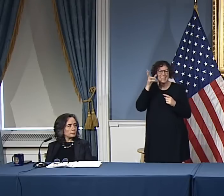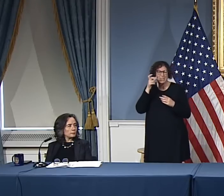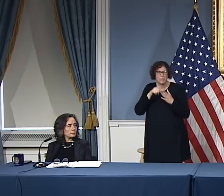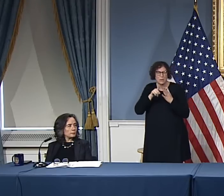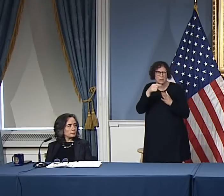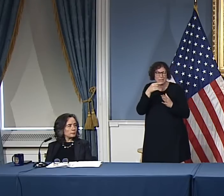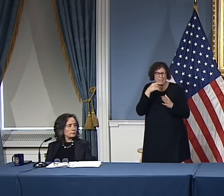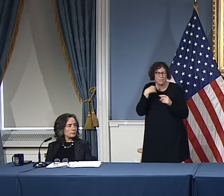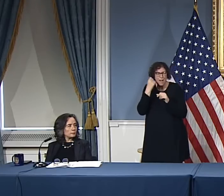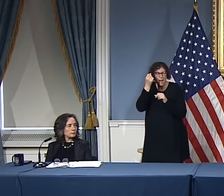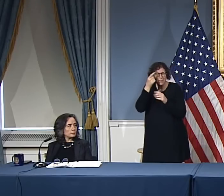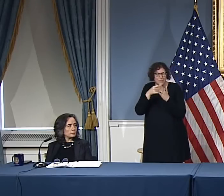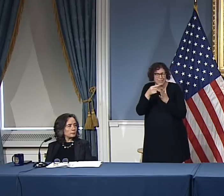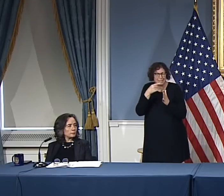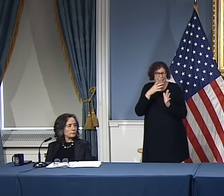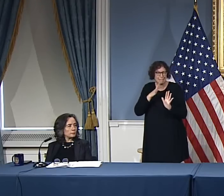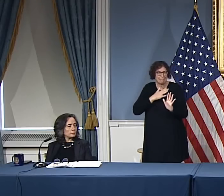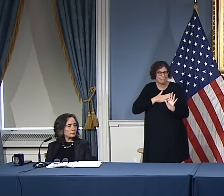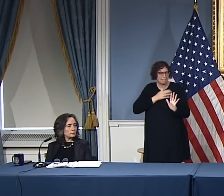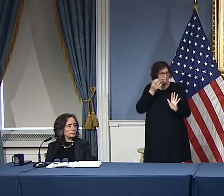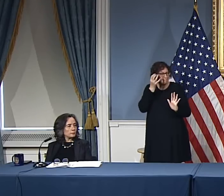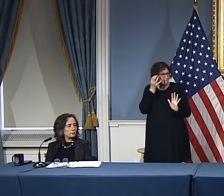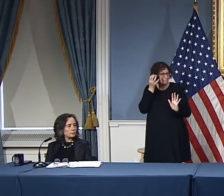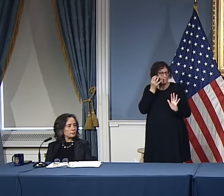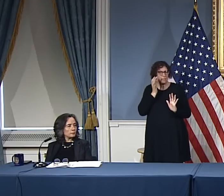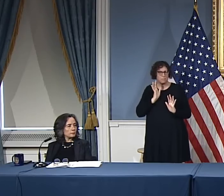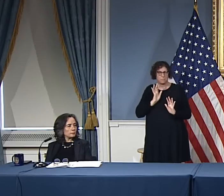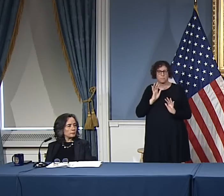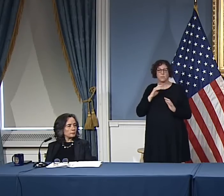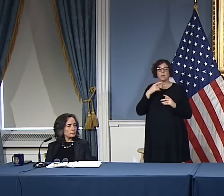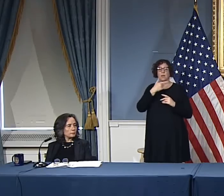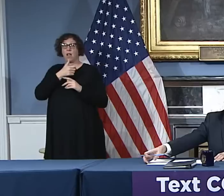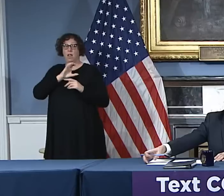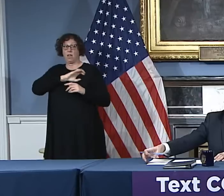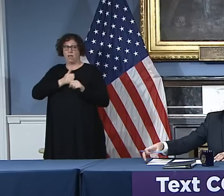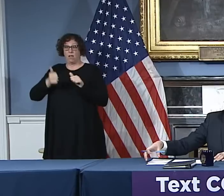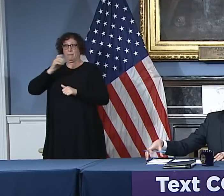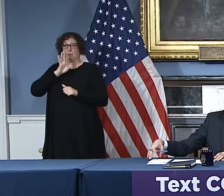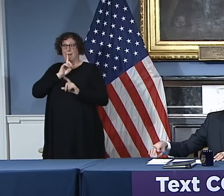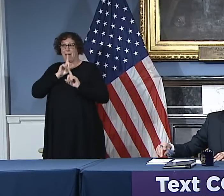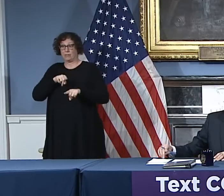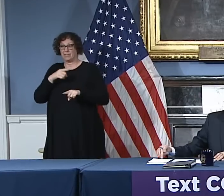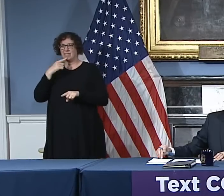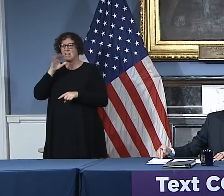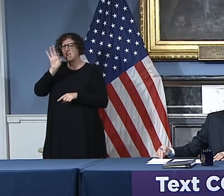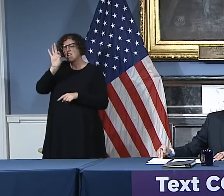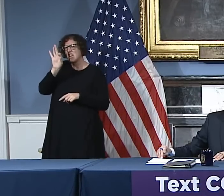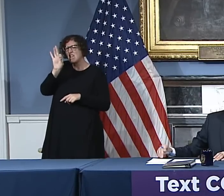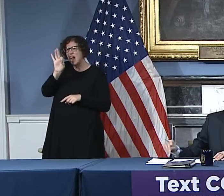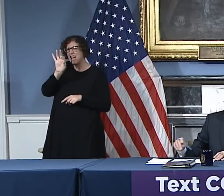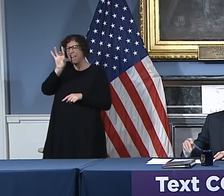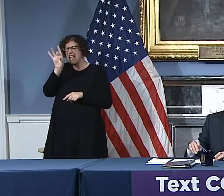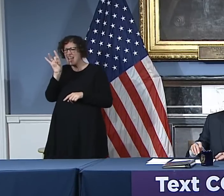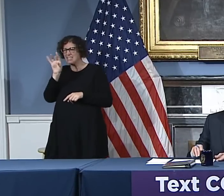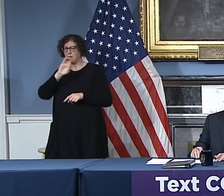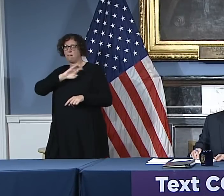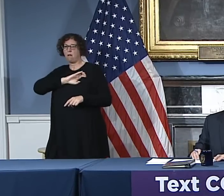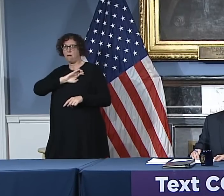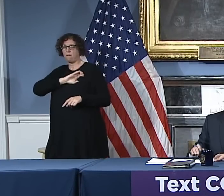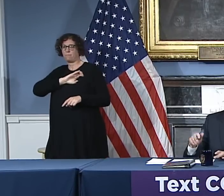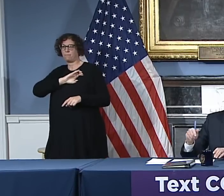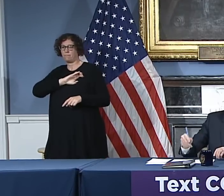they are moving, is 98 members of the NYPD have tested positive for corona. Of the